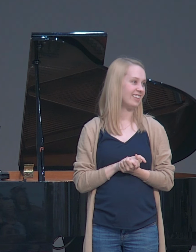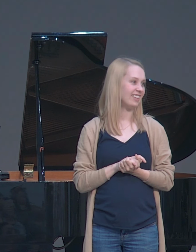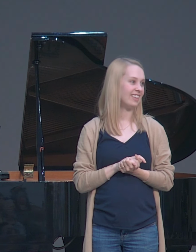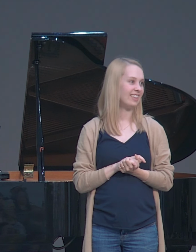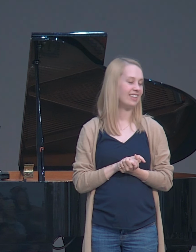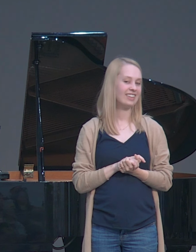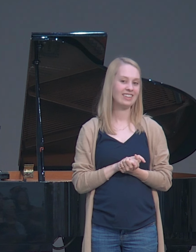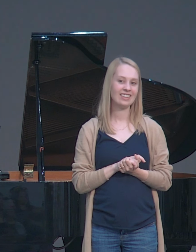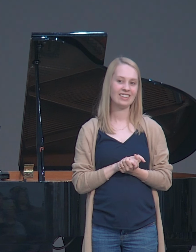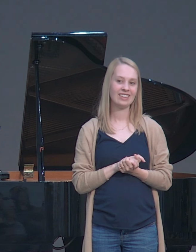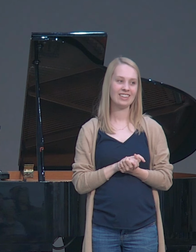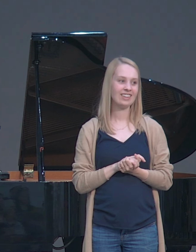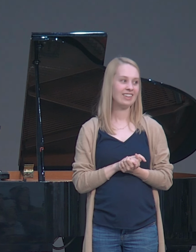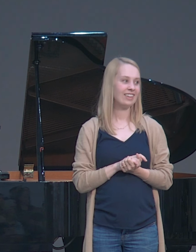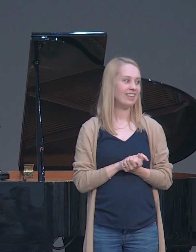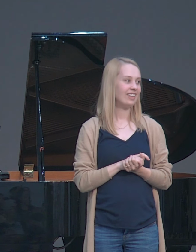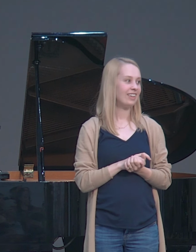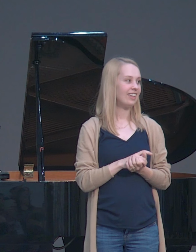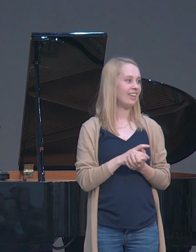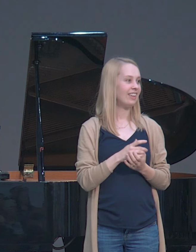our live stream team loves it when I do this,